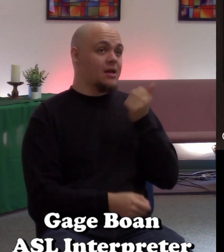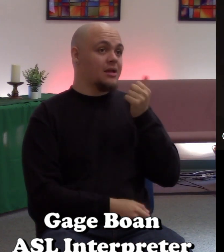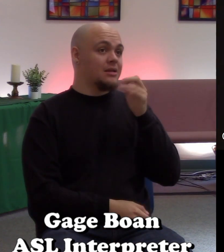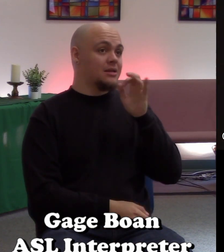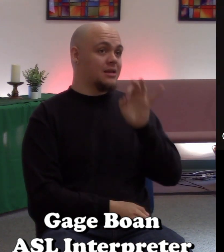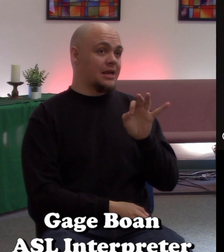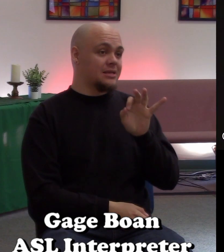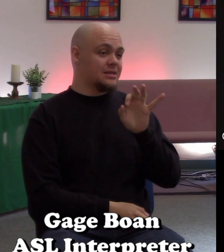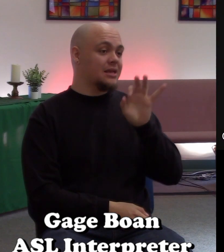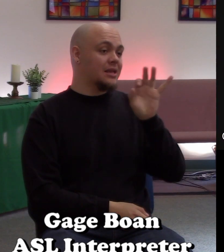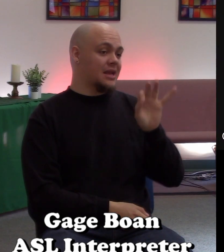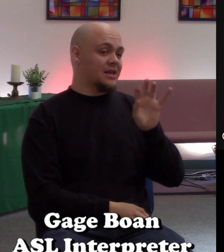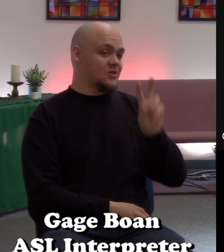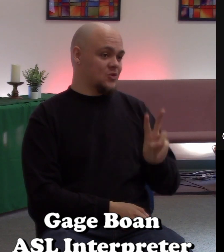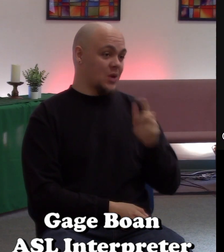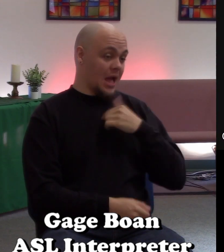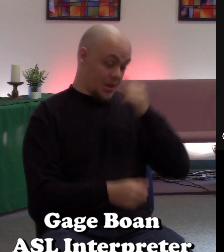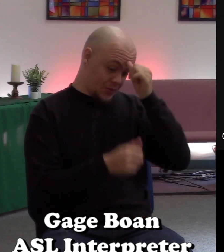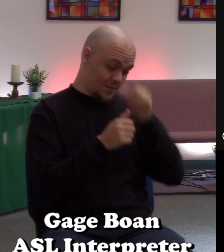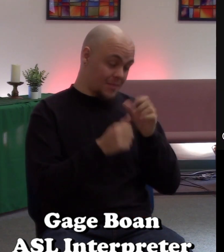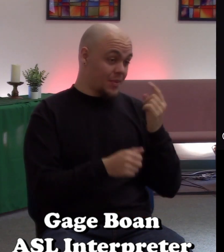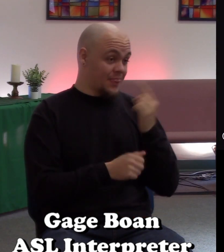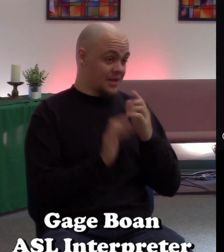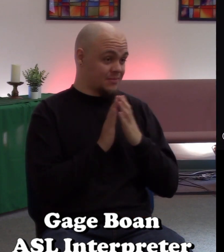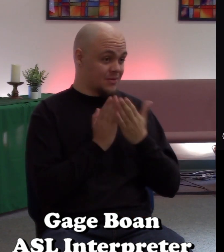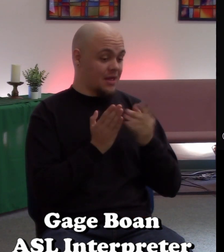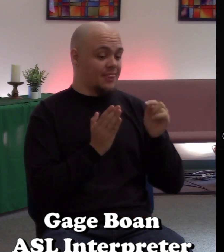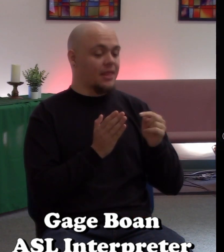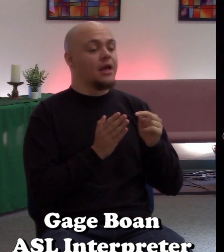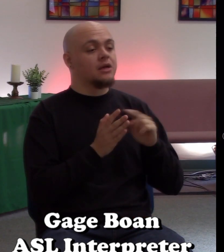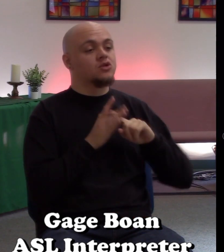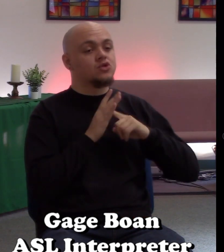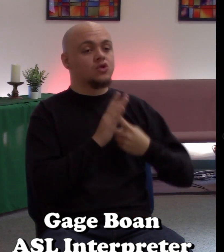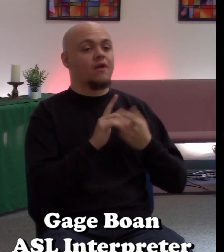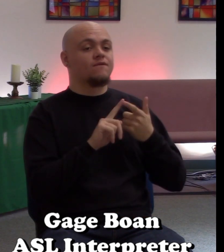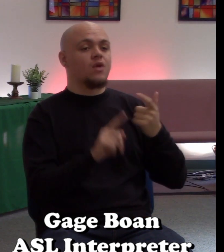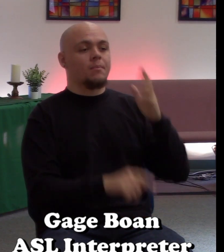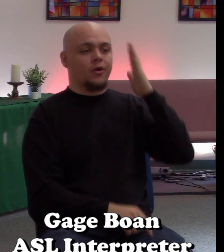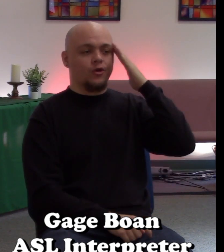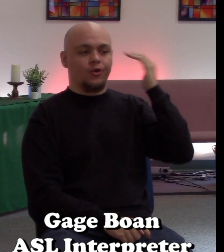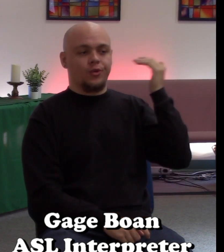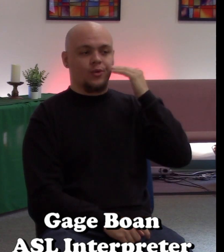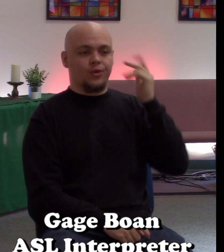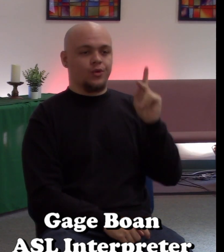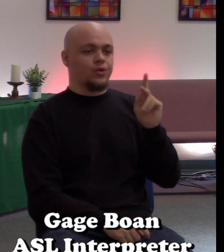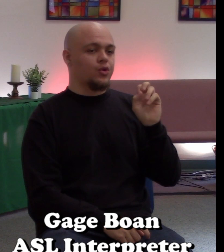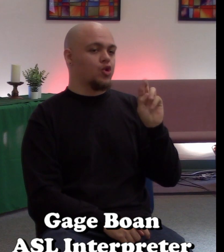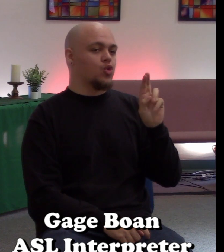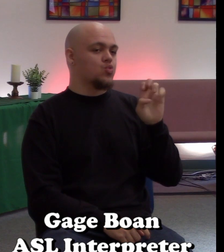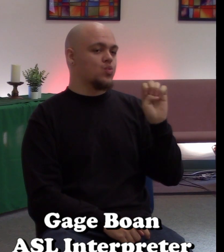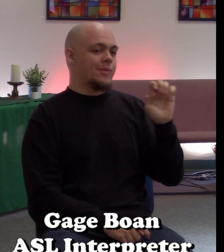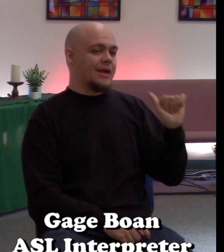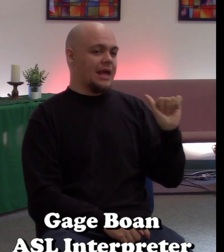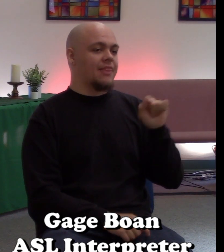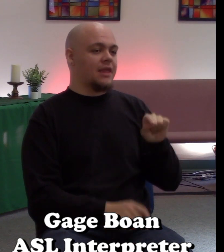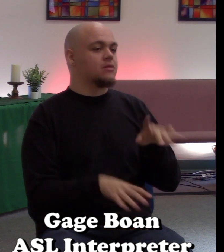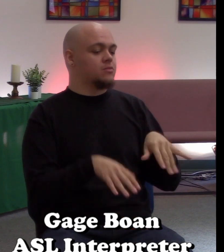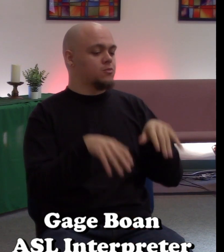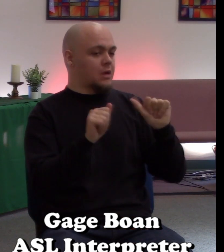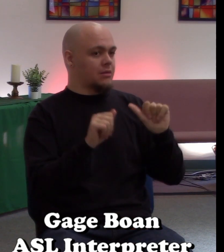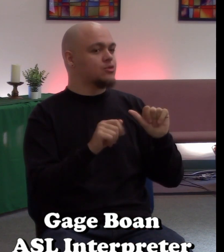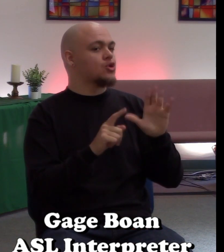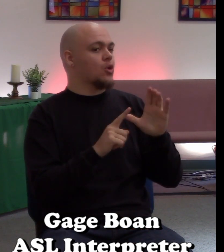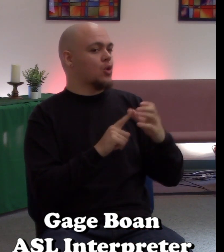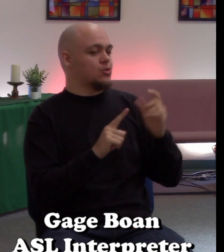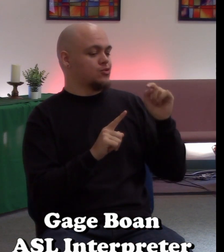this is something I particularly remember, 1992. And the reason I remember it is because this is a movement that came out of Korea.